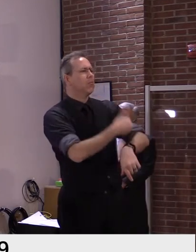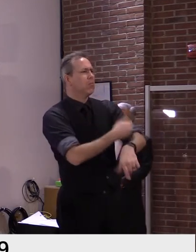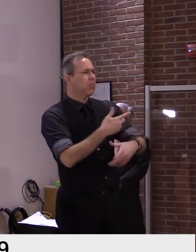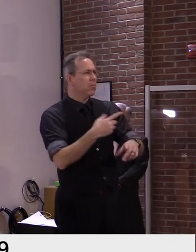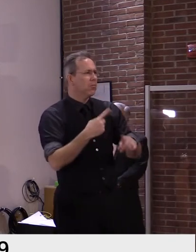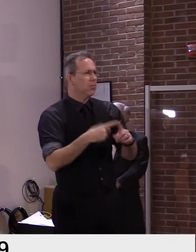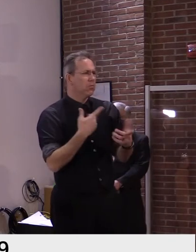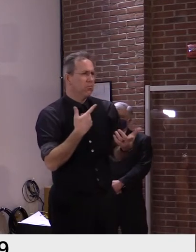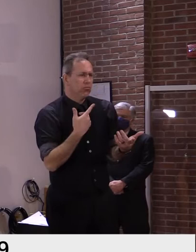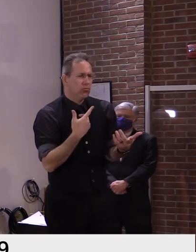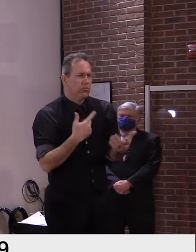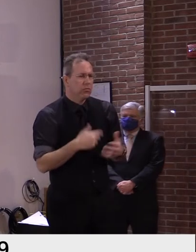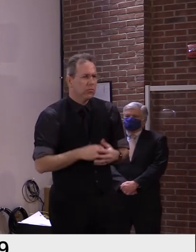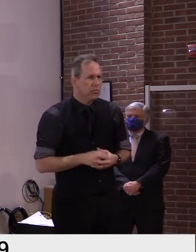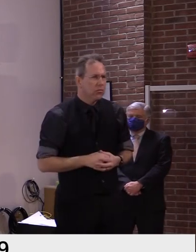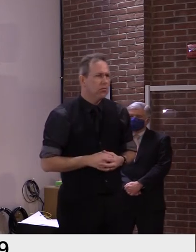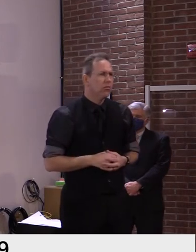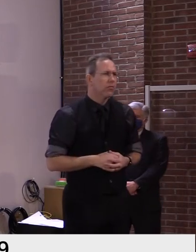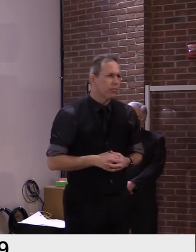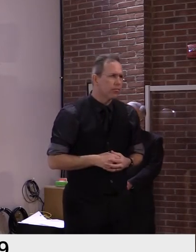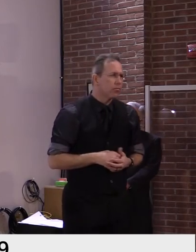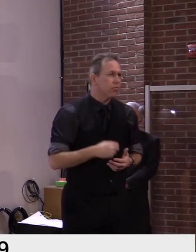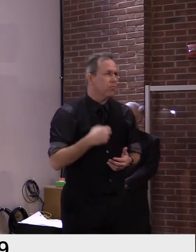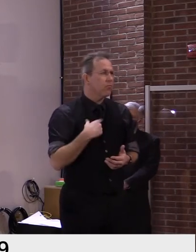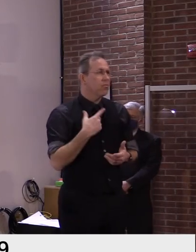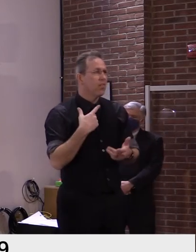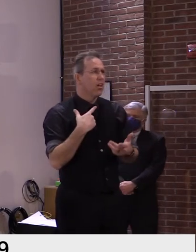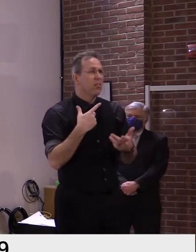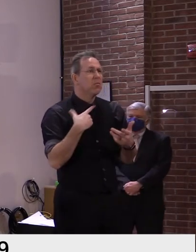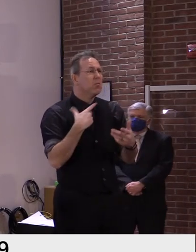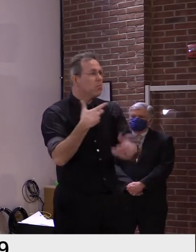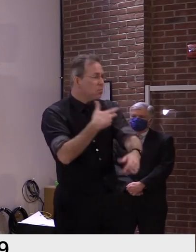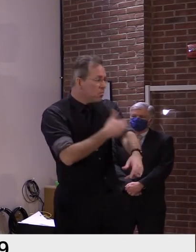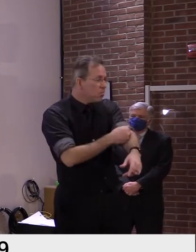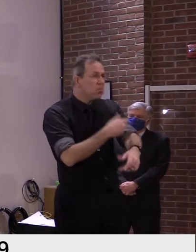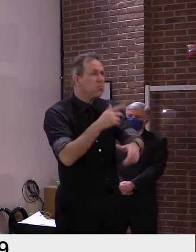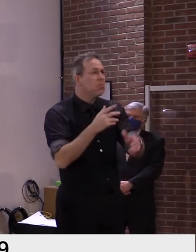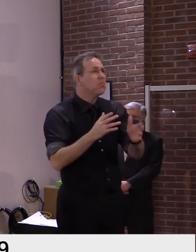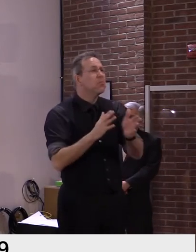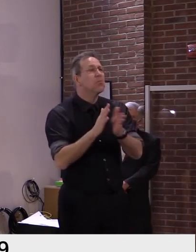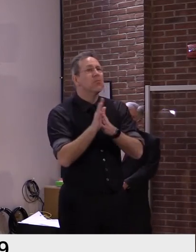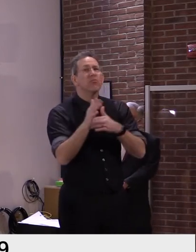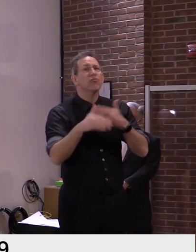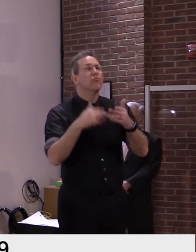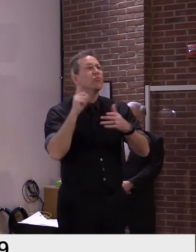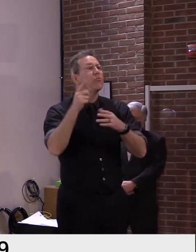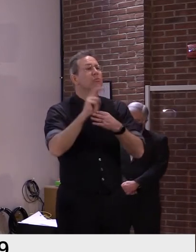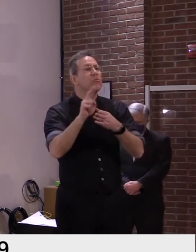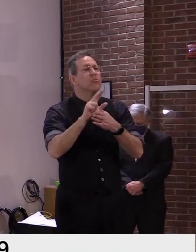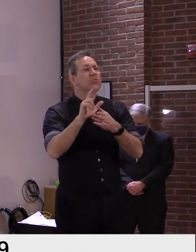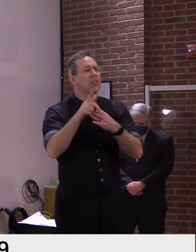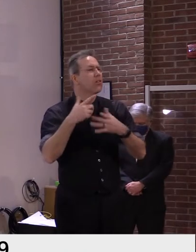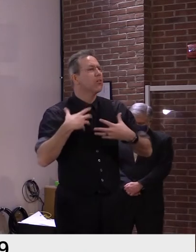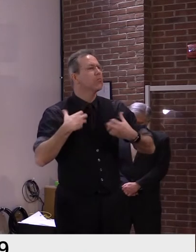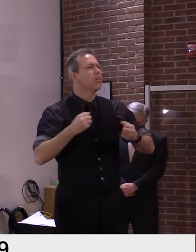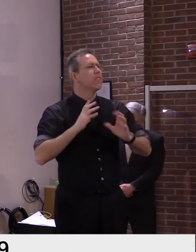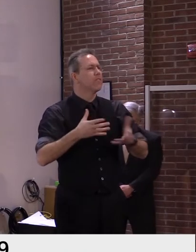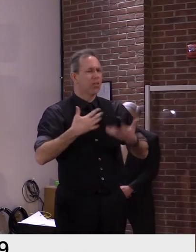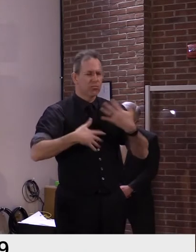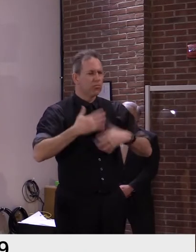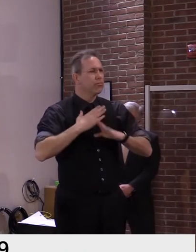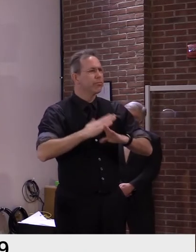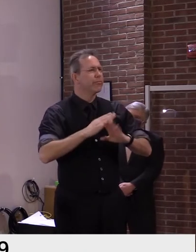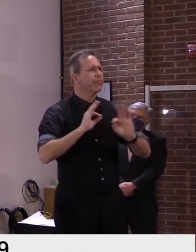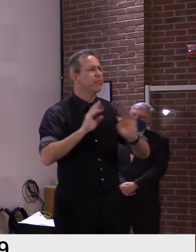I'm able to mobilize. So that would be my preference, but everyone has different reasons, and we'll learn a little bit